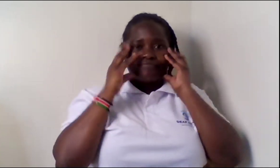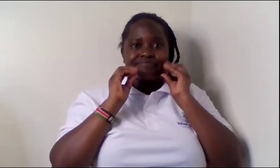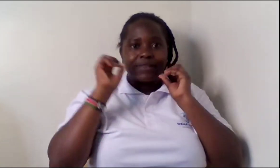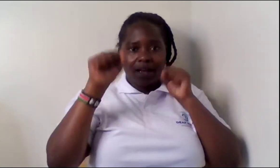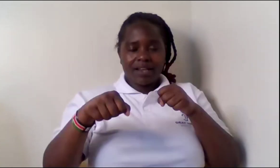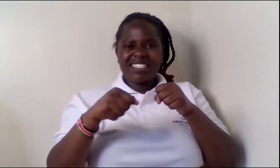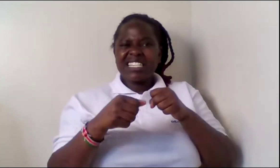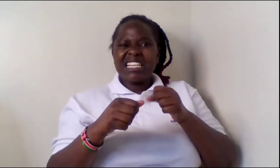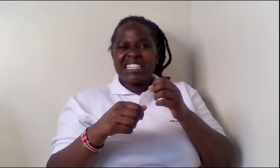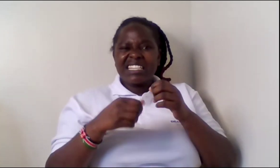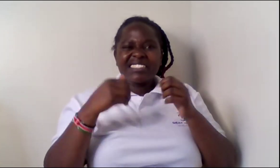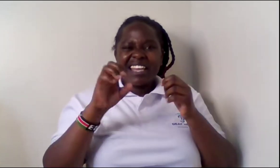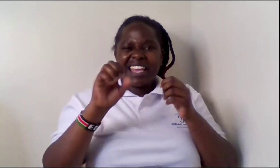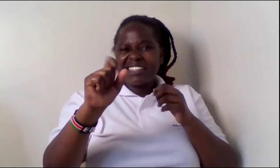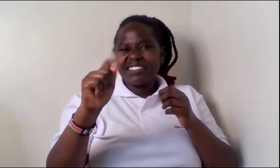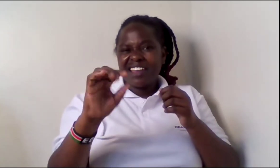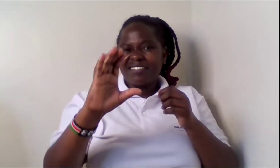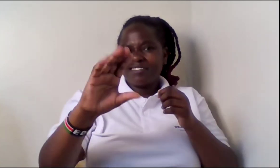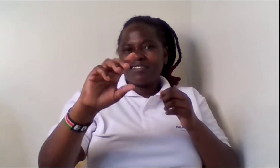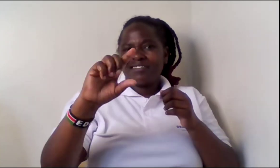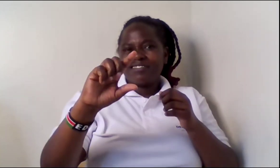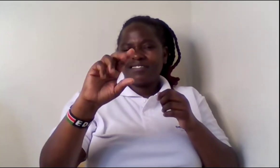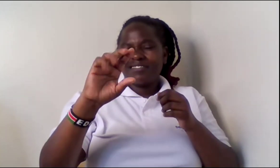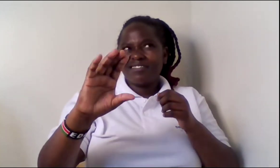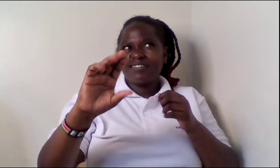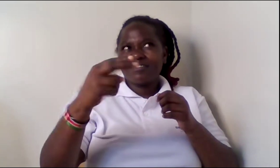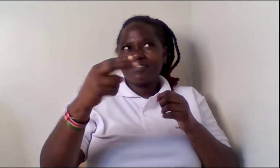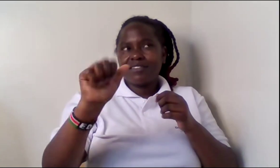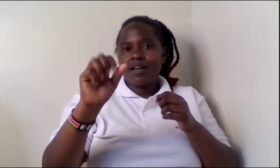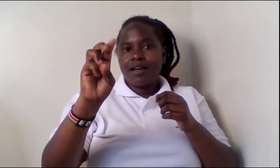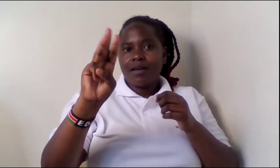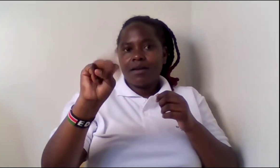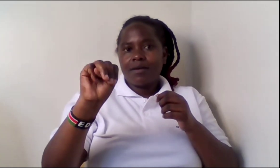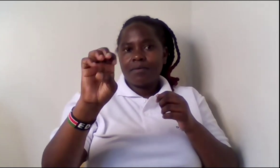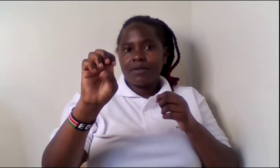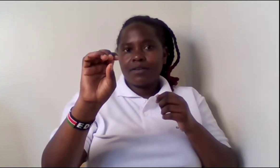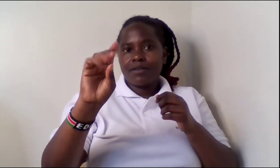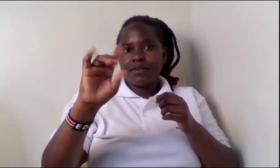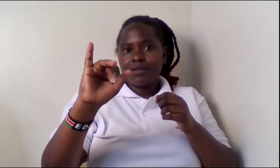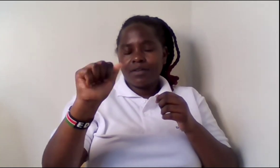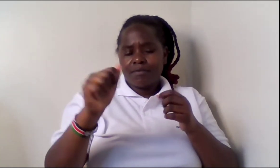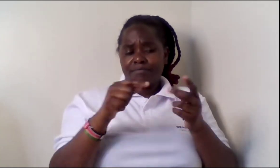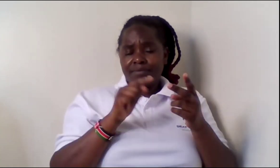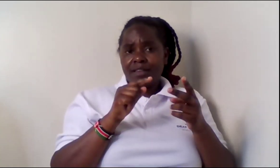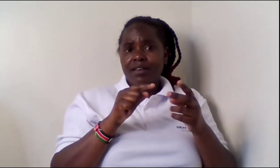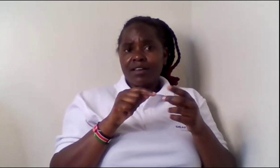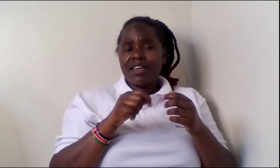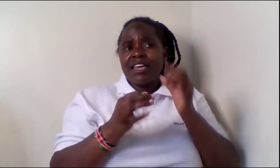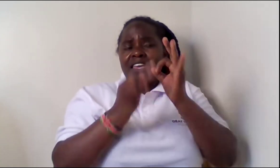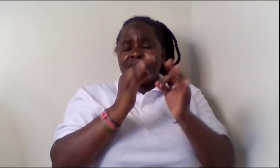actually because it has no symptoms, if it has been there for 3 years, it has been causing damage for 3 years.